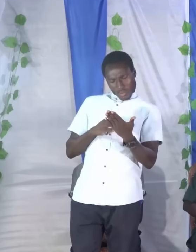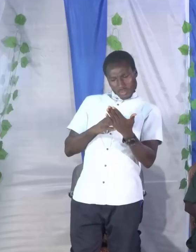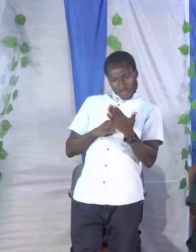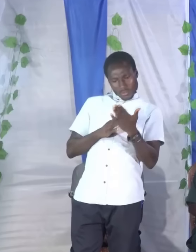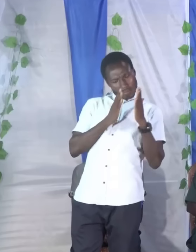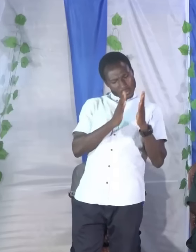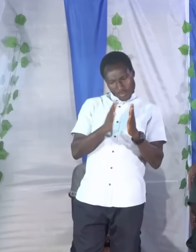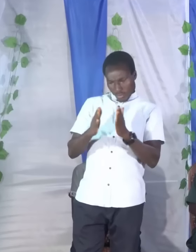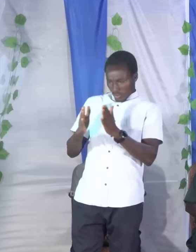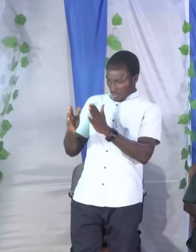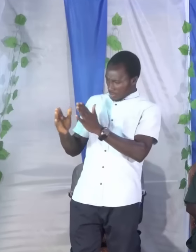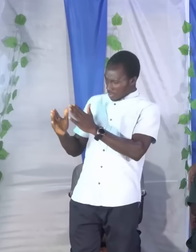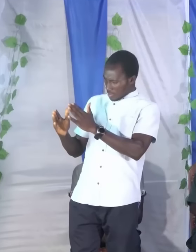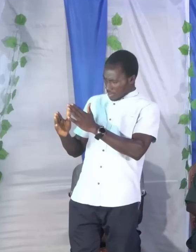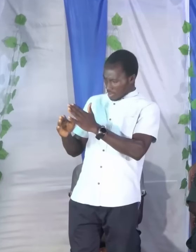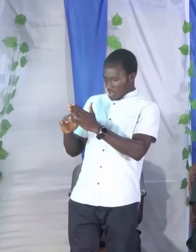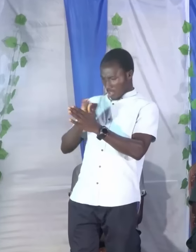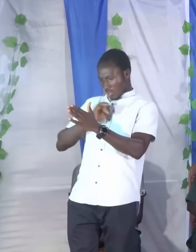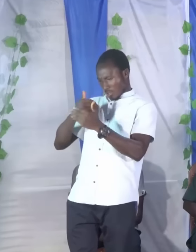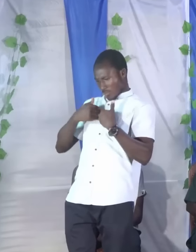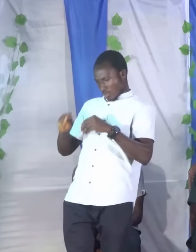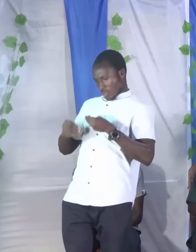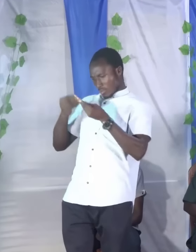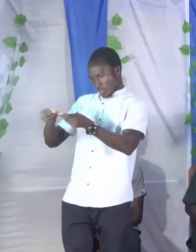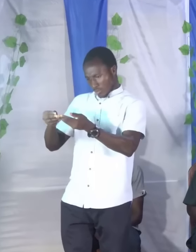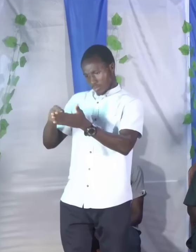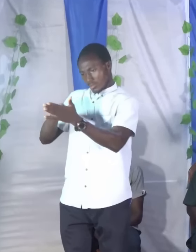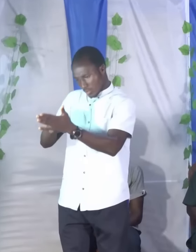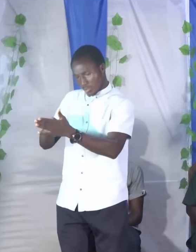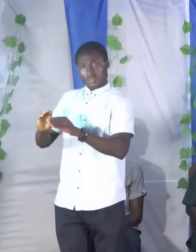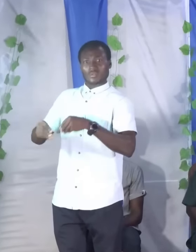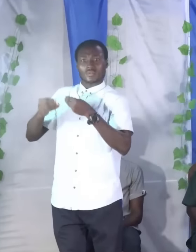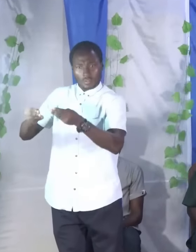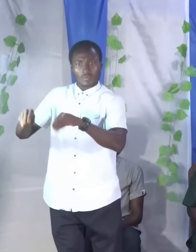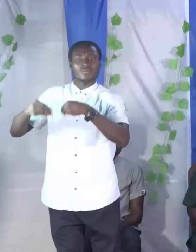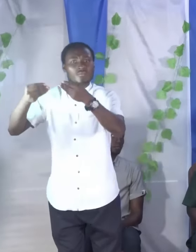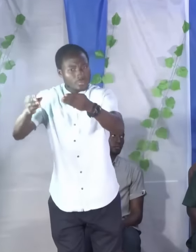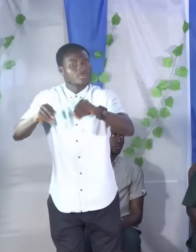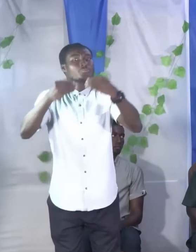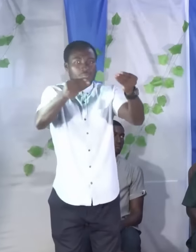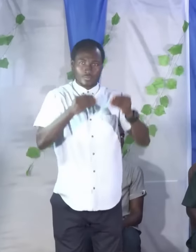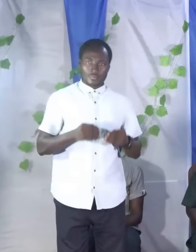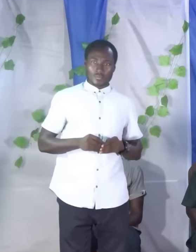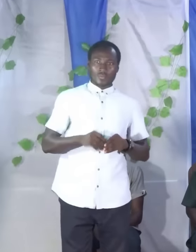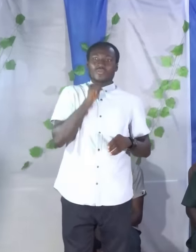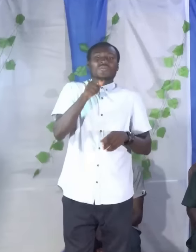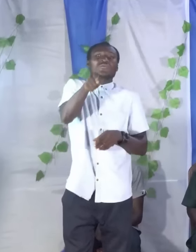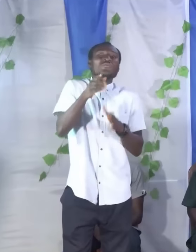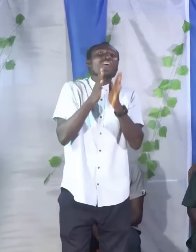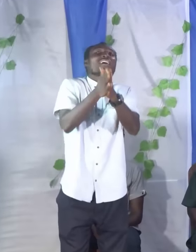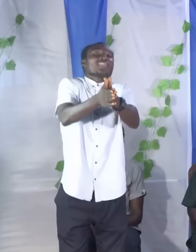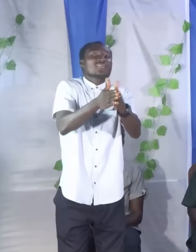wa sori no wa fa sika bi a ma de na nso se ye bebo odin ni akasa church of Christ for me madwuma nsa na che ti sa wonti ase a